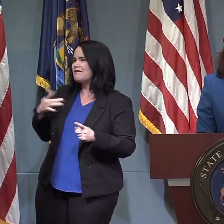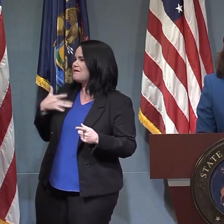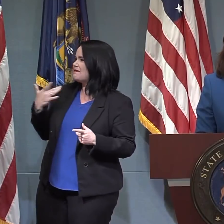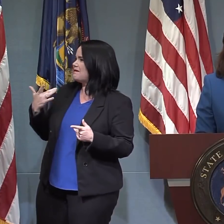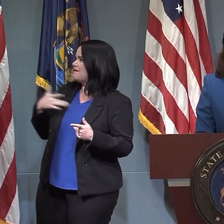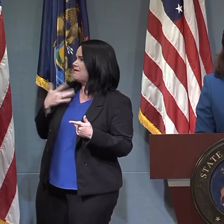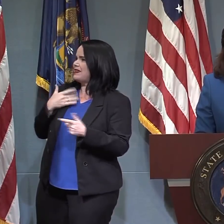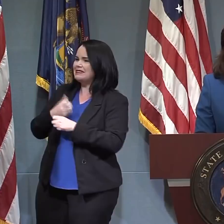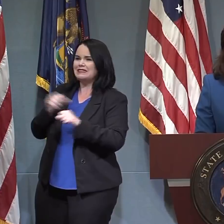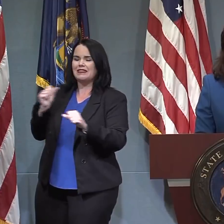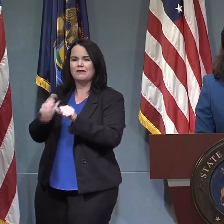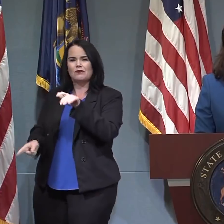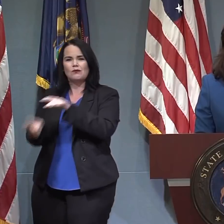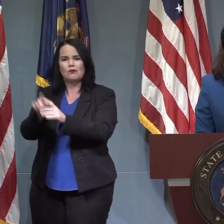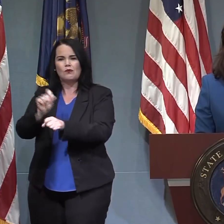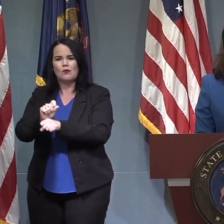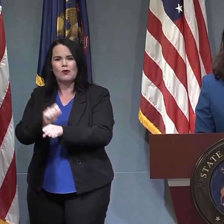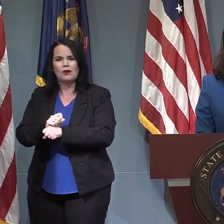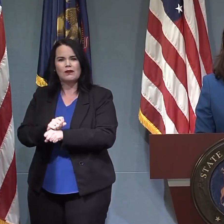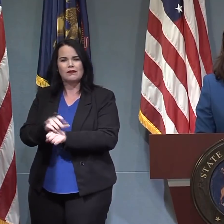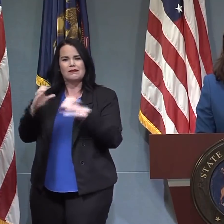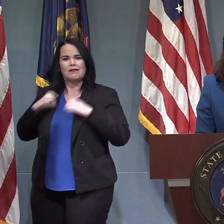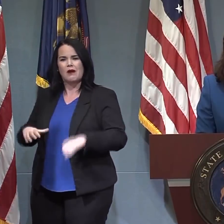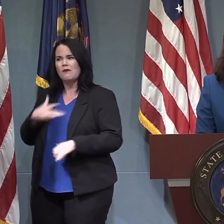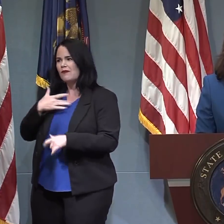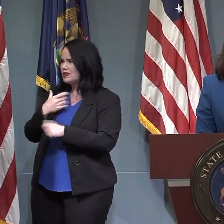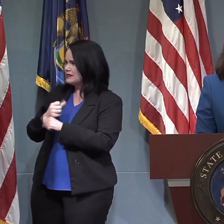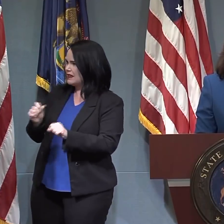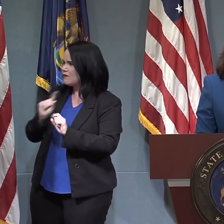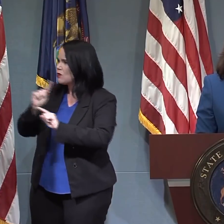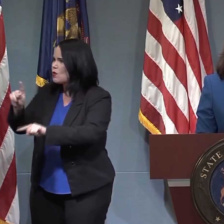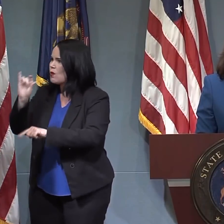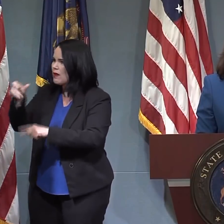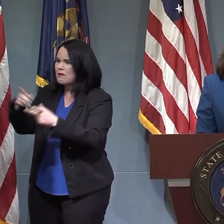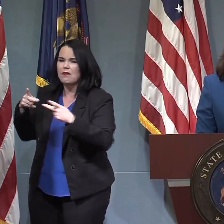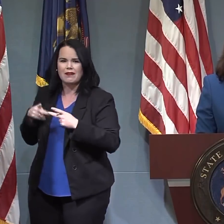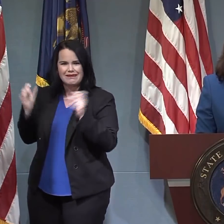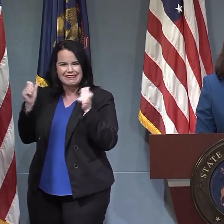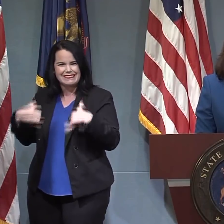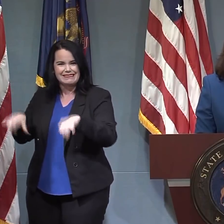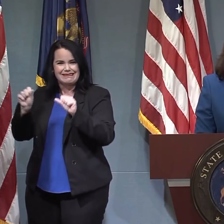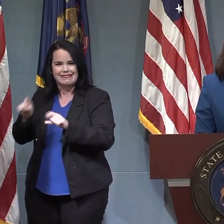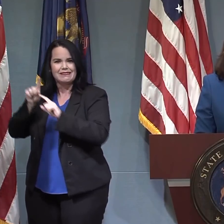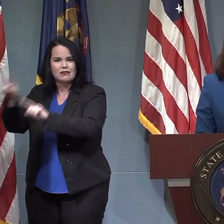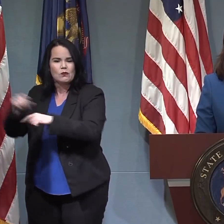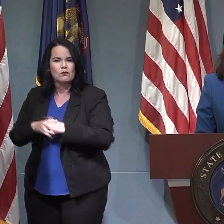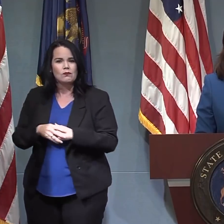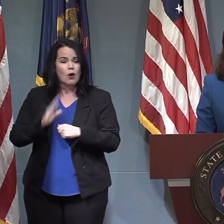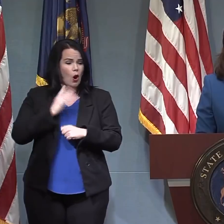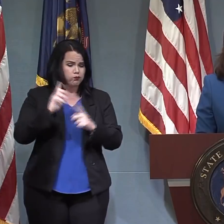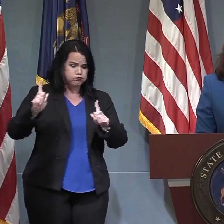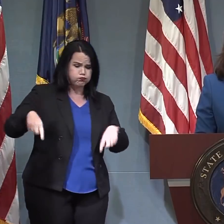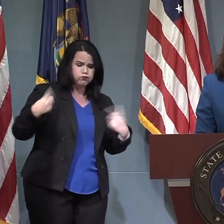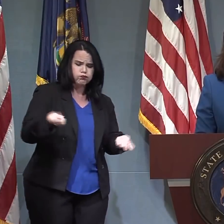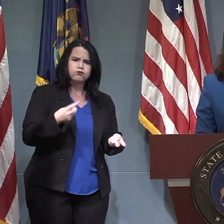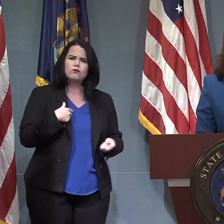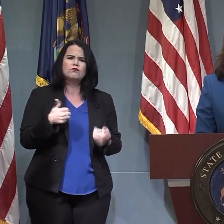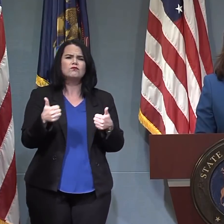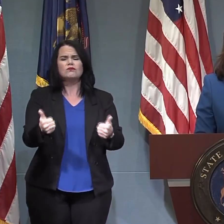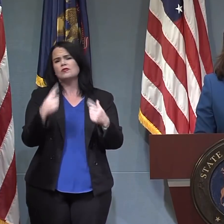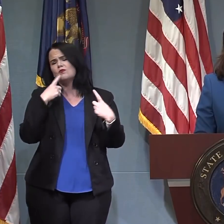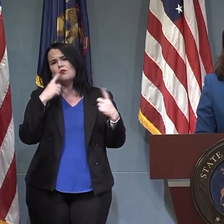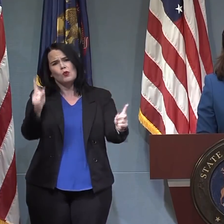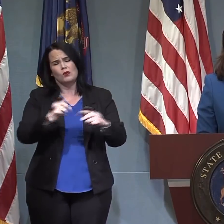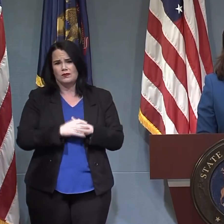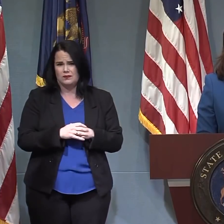work. What we need to do is continue what we have done. It's working. And for people that want to